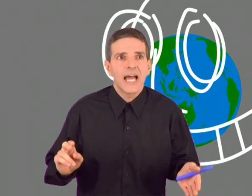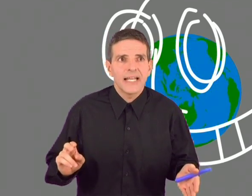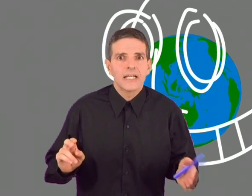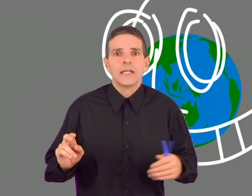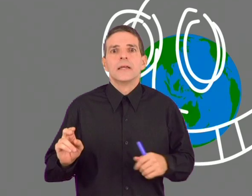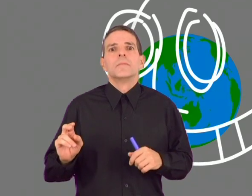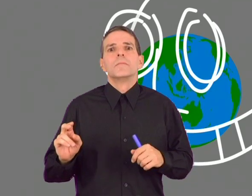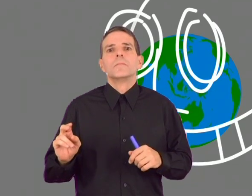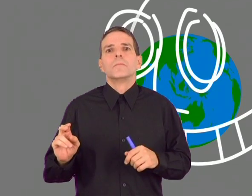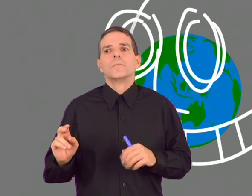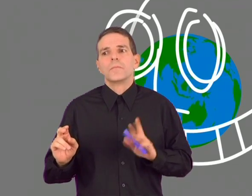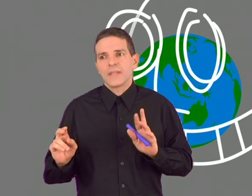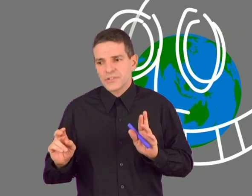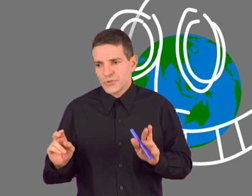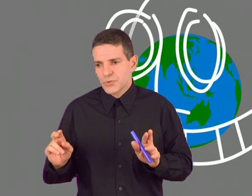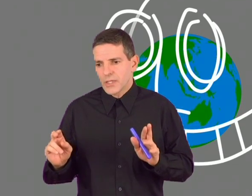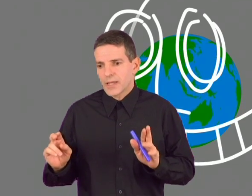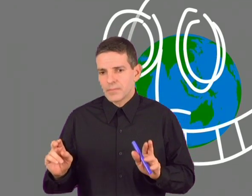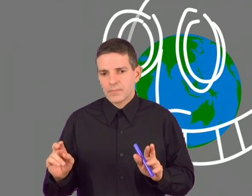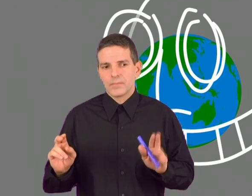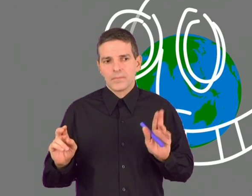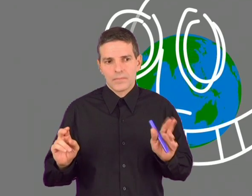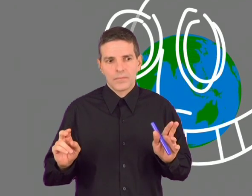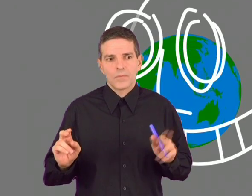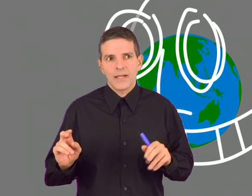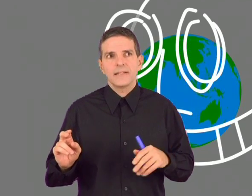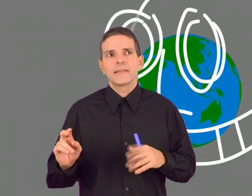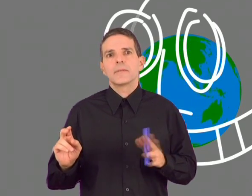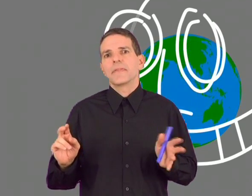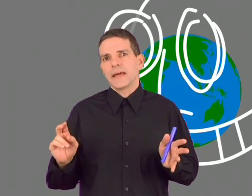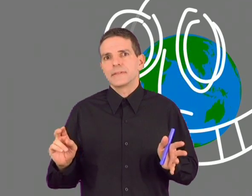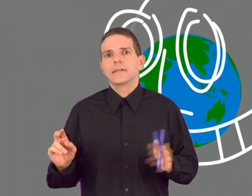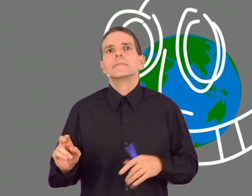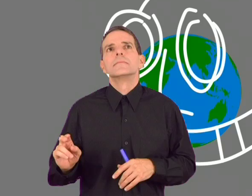line. That's unusual. I need to think about that.